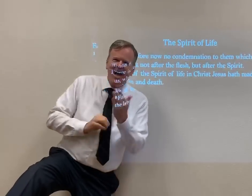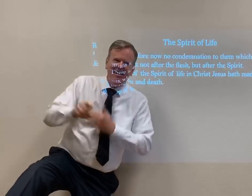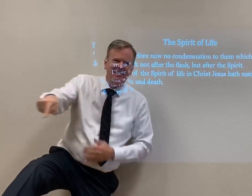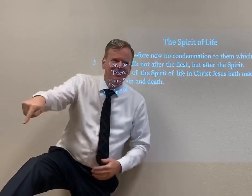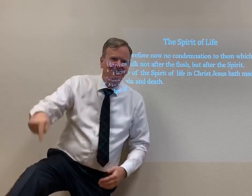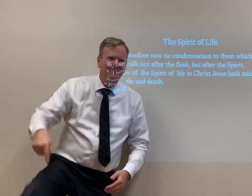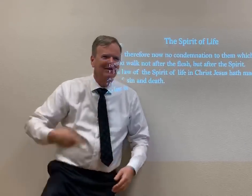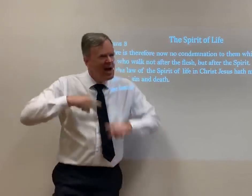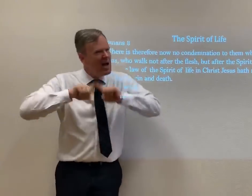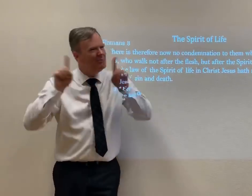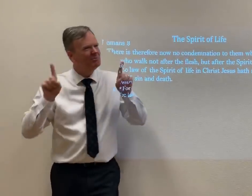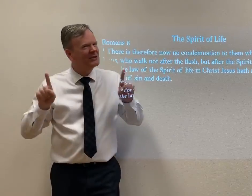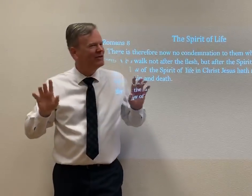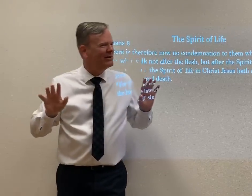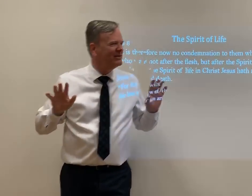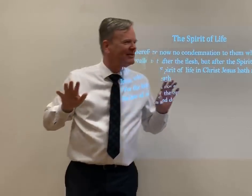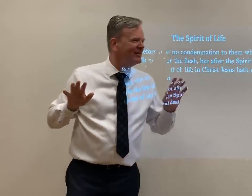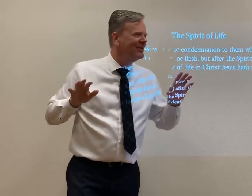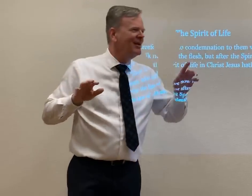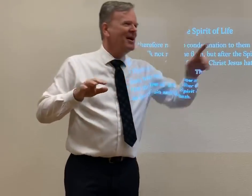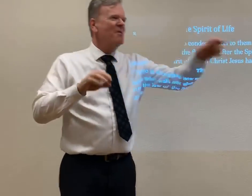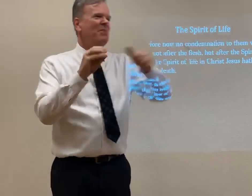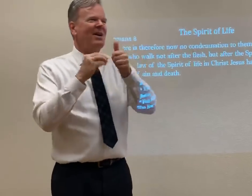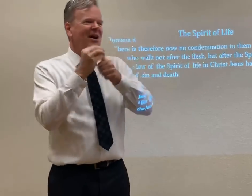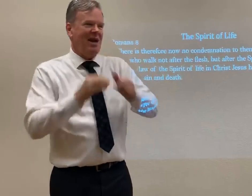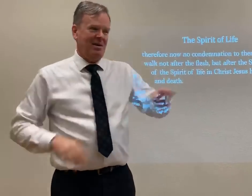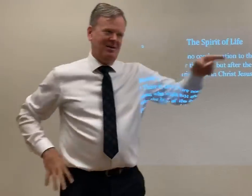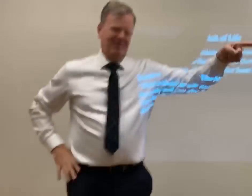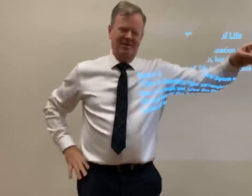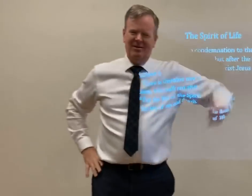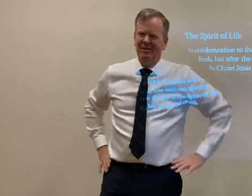My feet are not hands. I'm different. Banana.